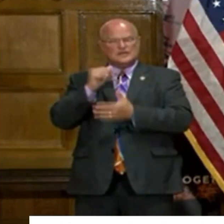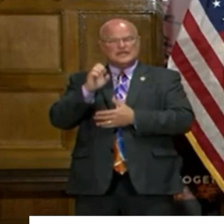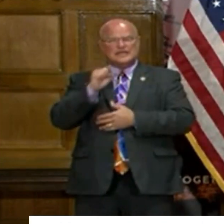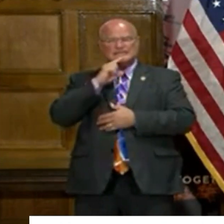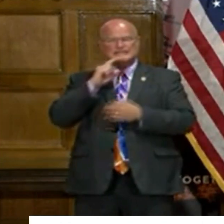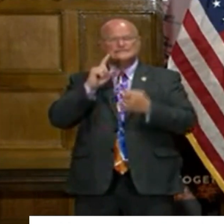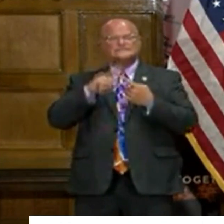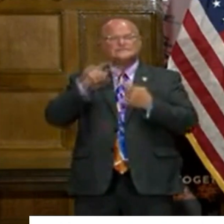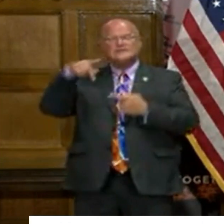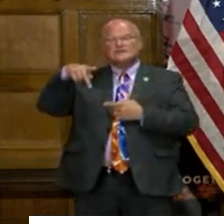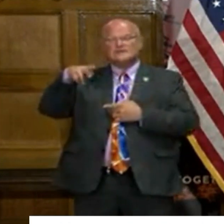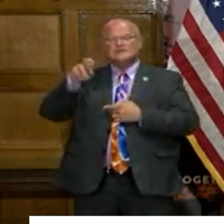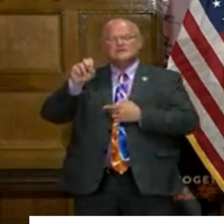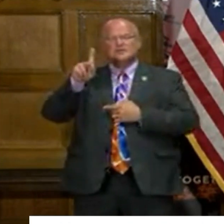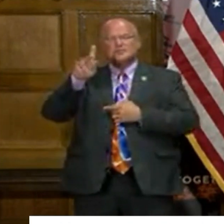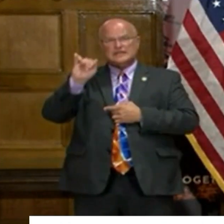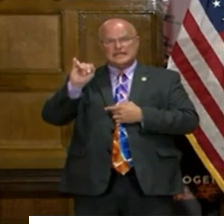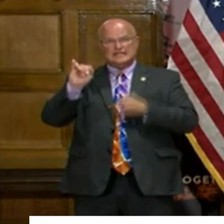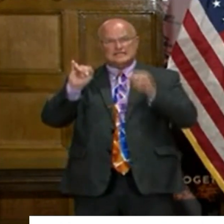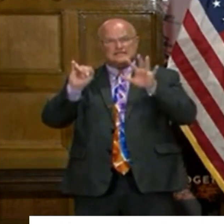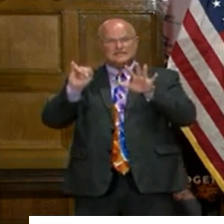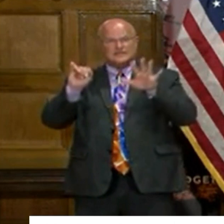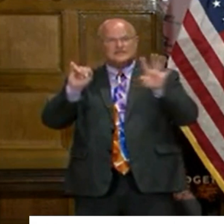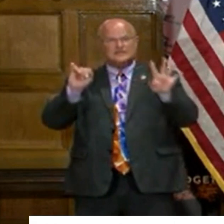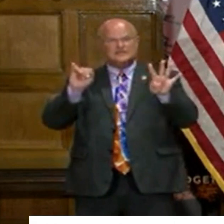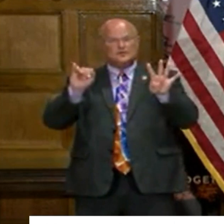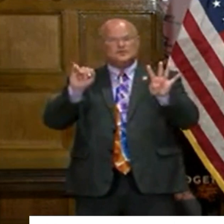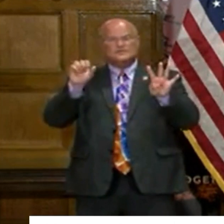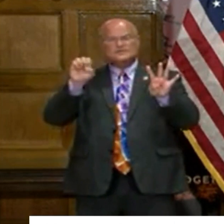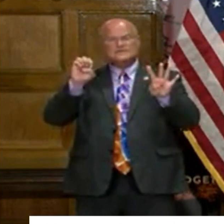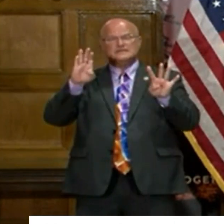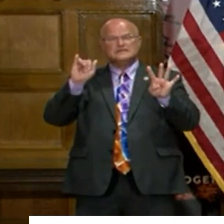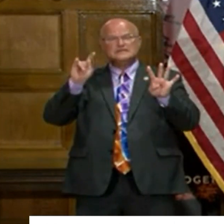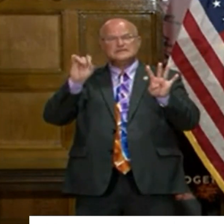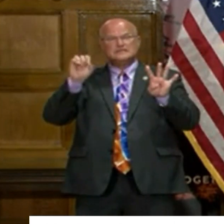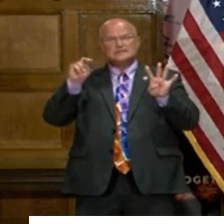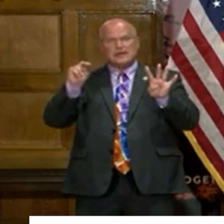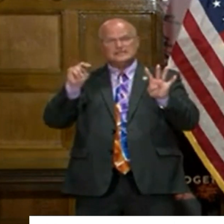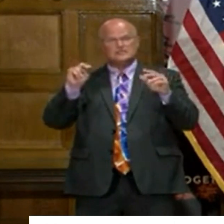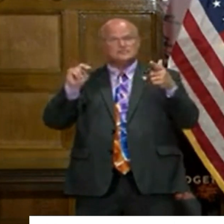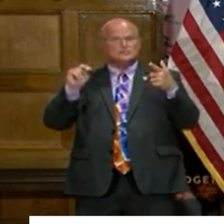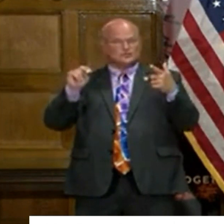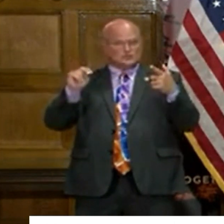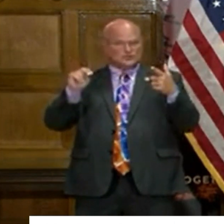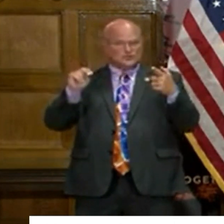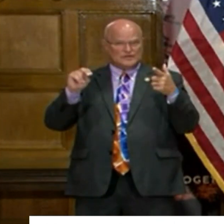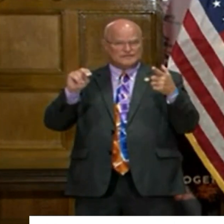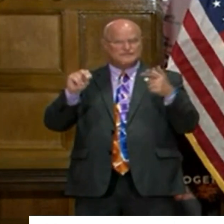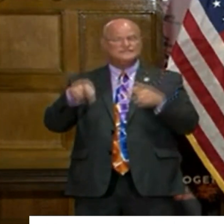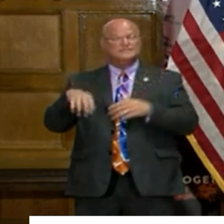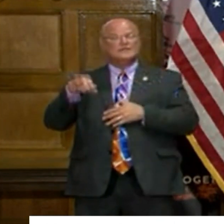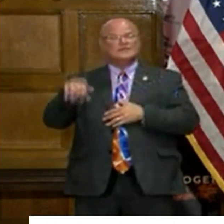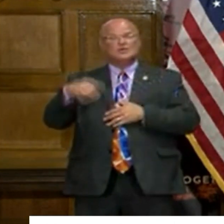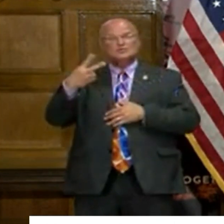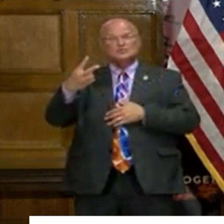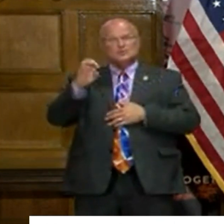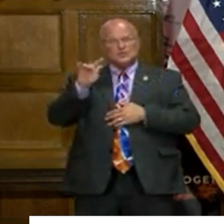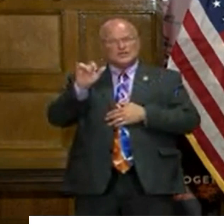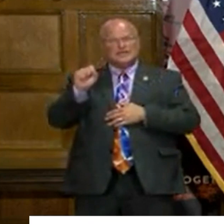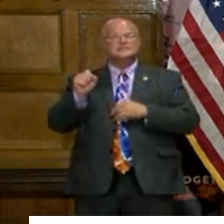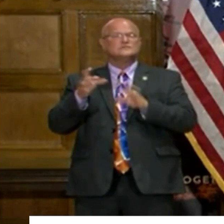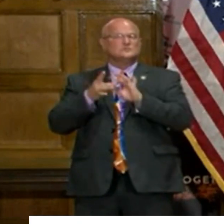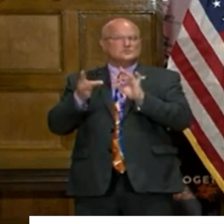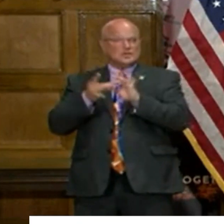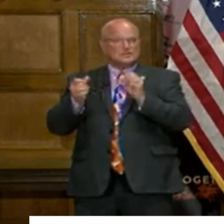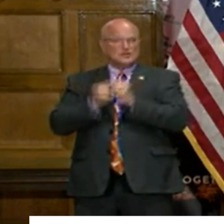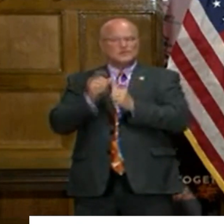is Pulaski County with 54 and Sebastian County with 21. Those are 2 counties that we talked about